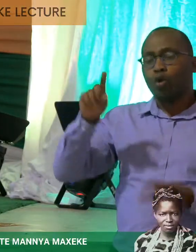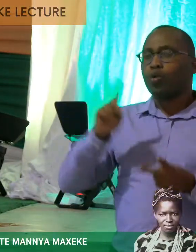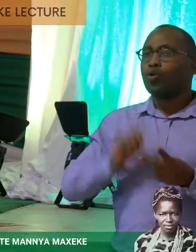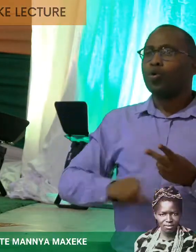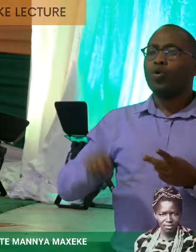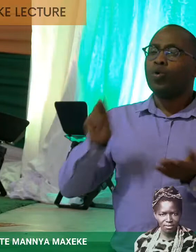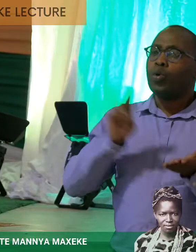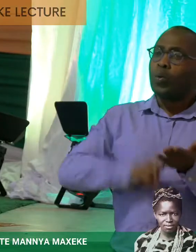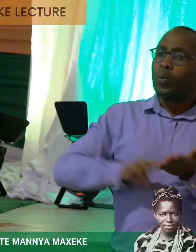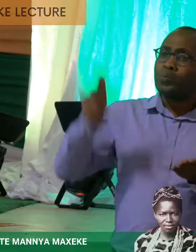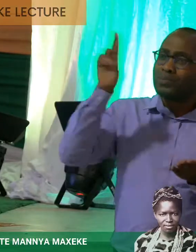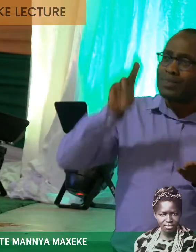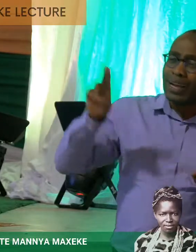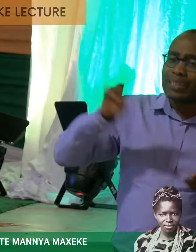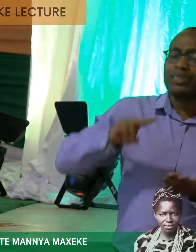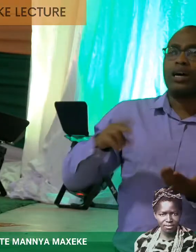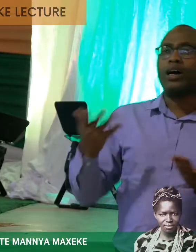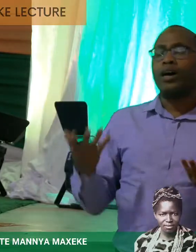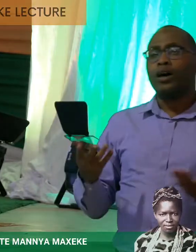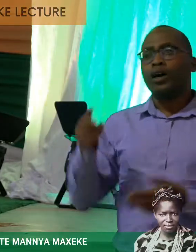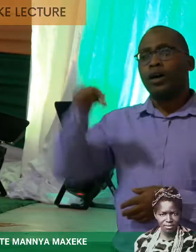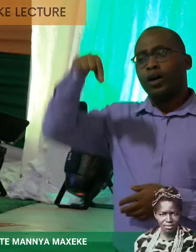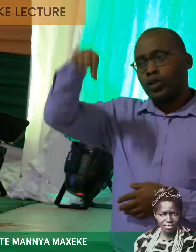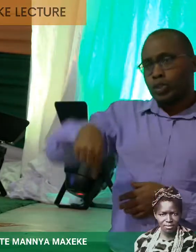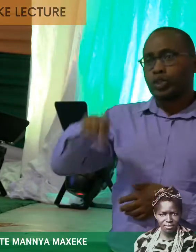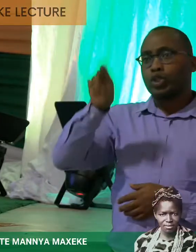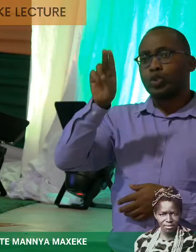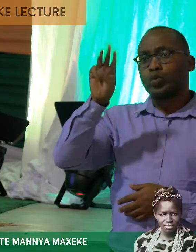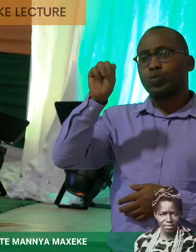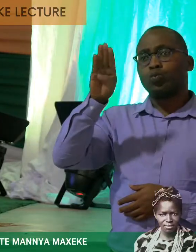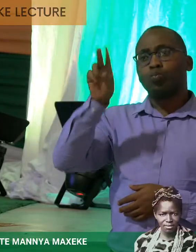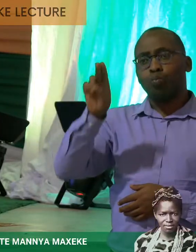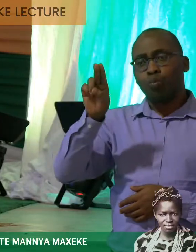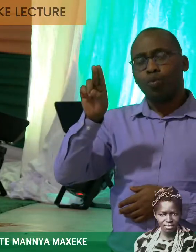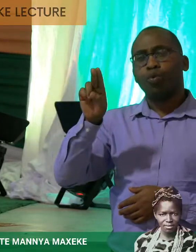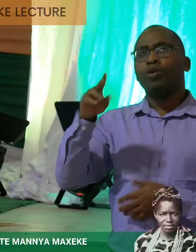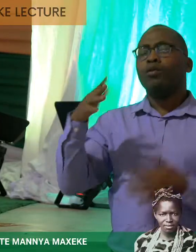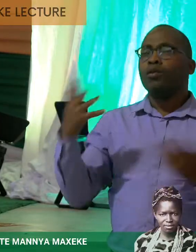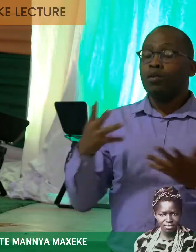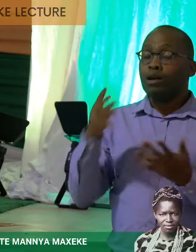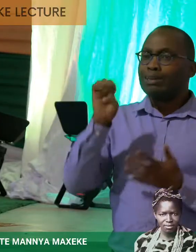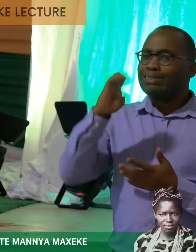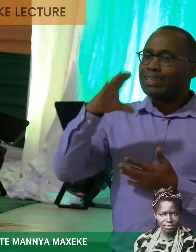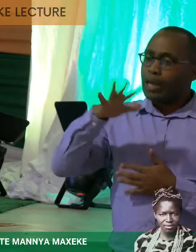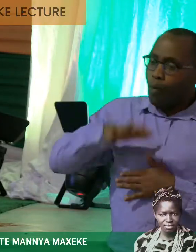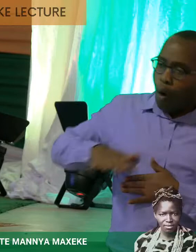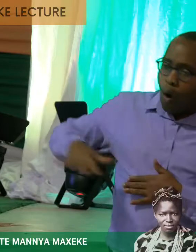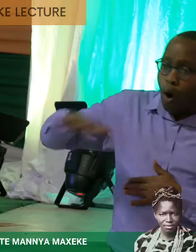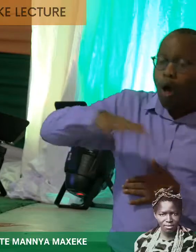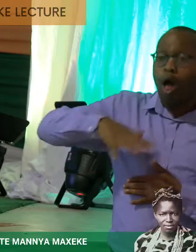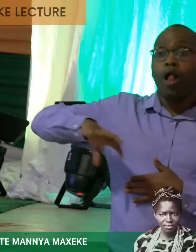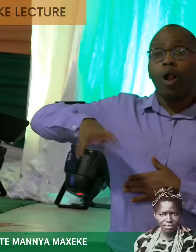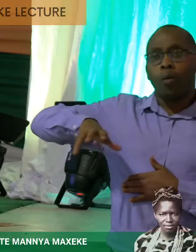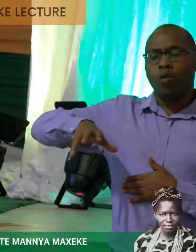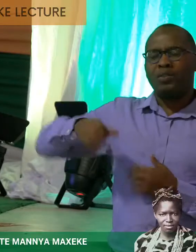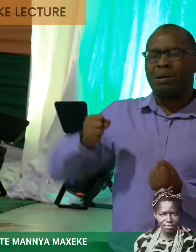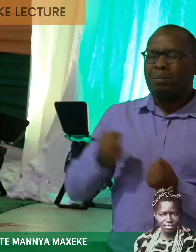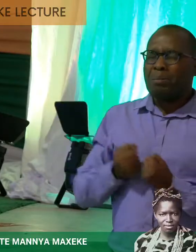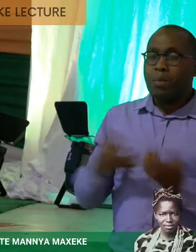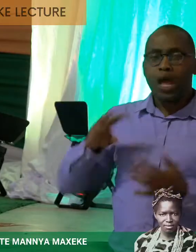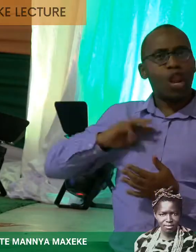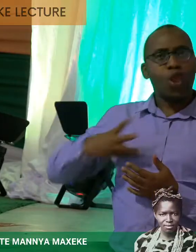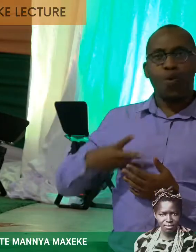Emthatha, and in the province at large, who remain unrecognized, unknown,